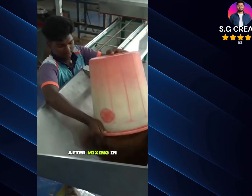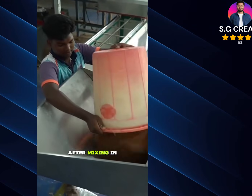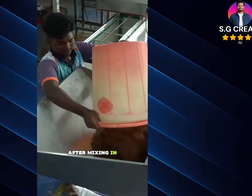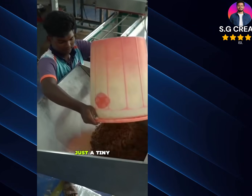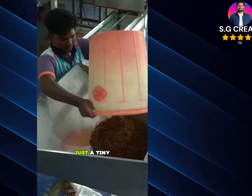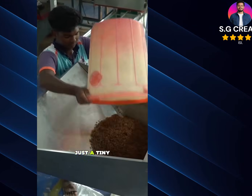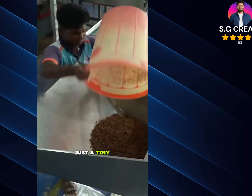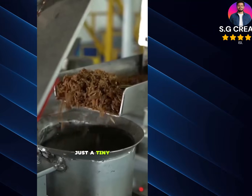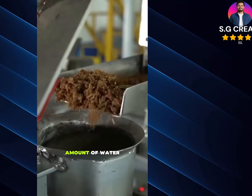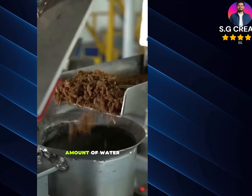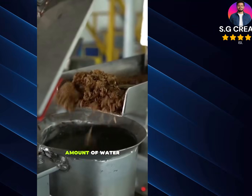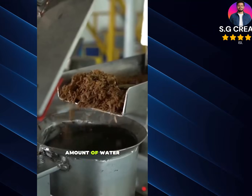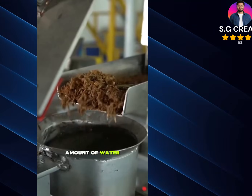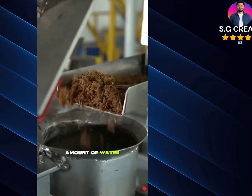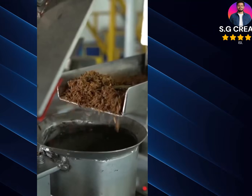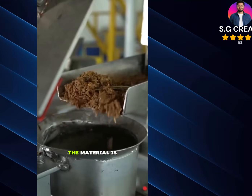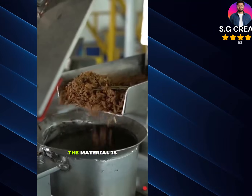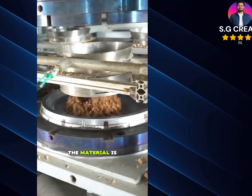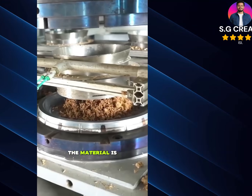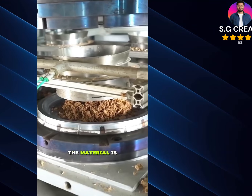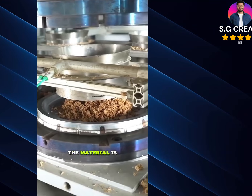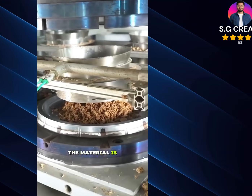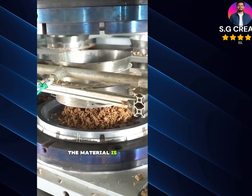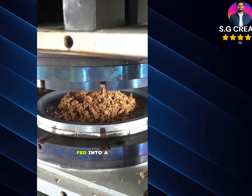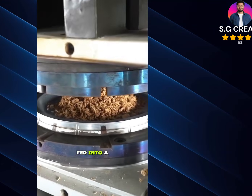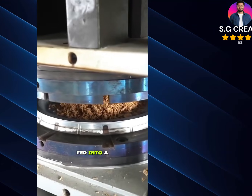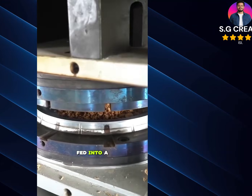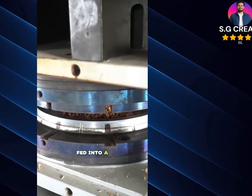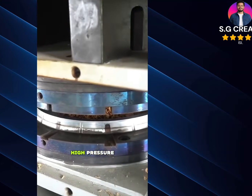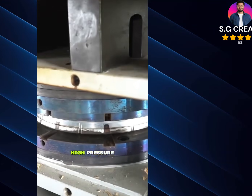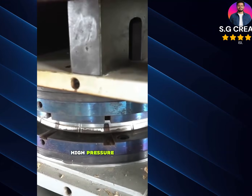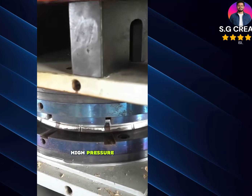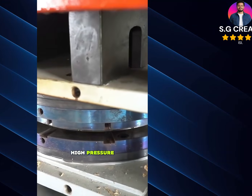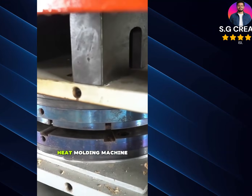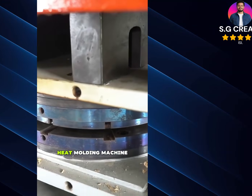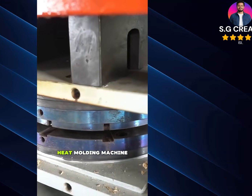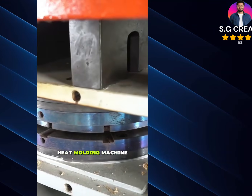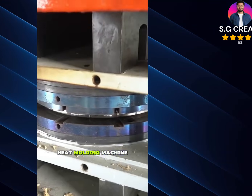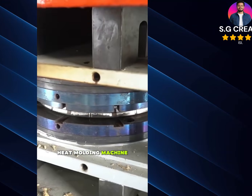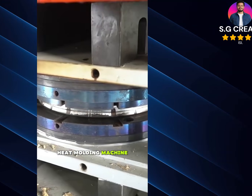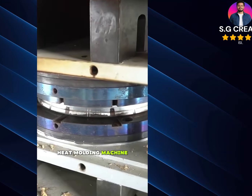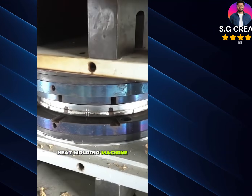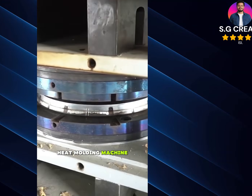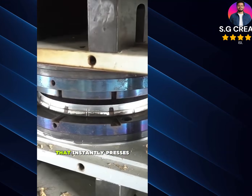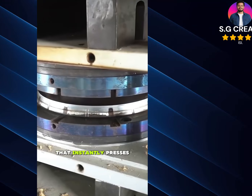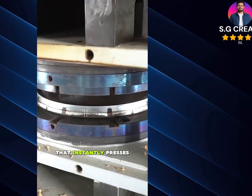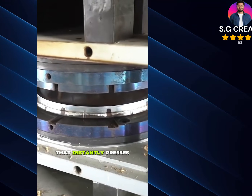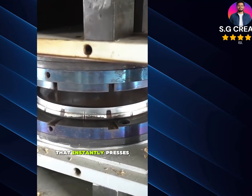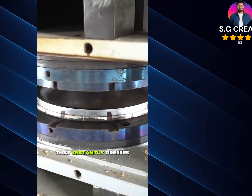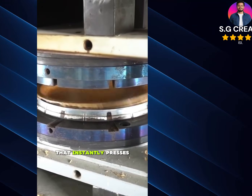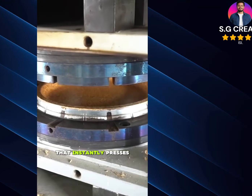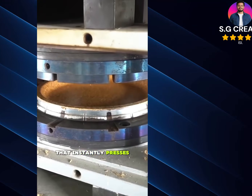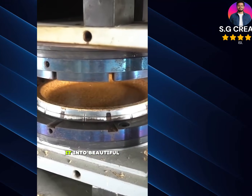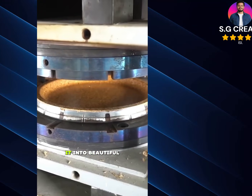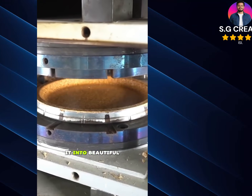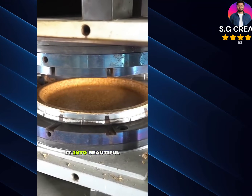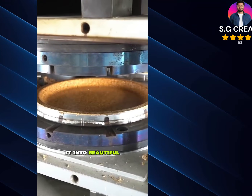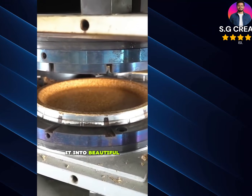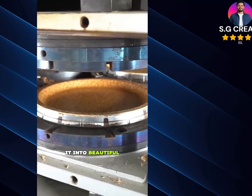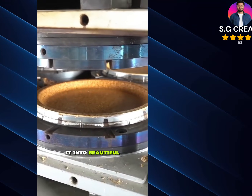mixing in rice just a grains tiny are amount of separated water, from their the protective material is casings fed during the into a milling process, high-pressure heat the molding raw machine husks are that collected instantly in bulk. presses it into At this beautiful,